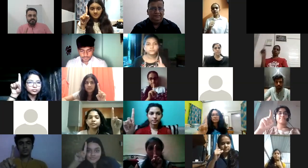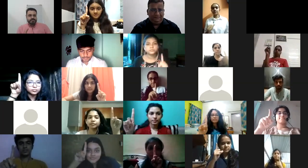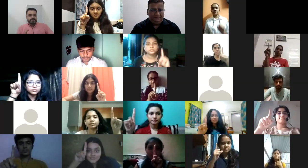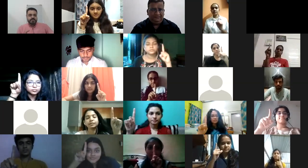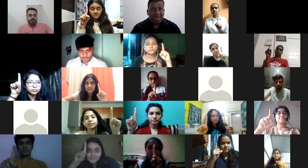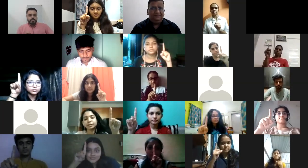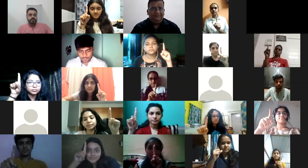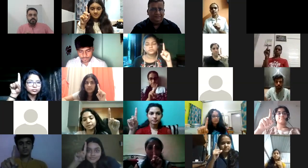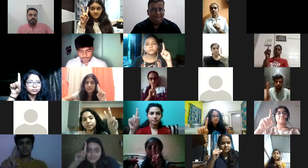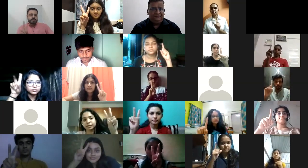2,